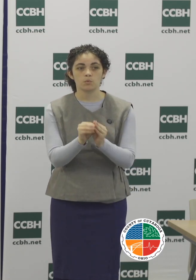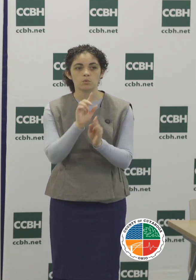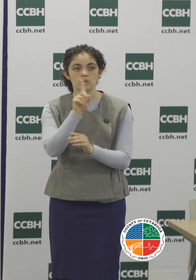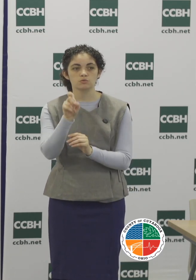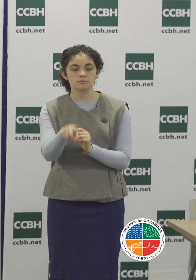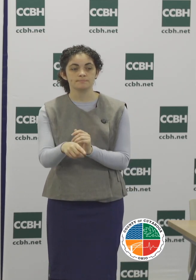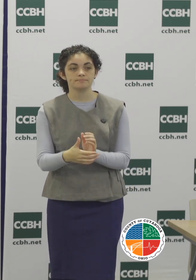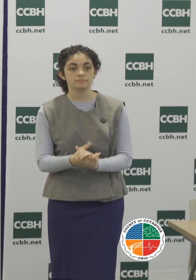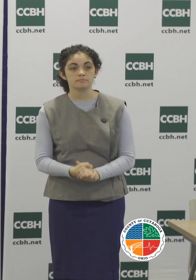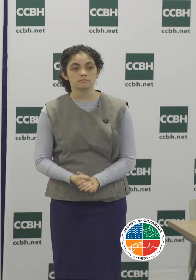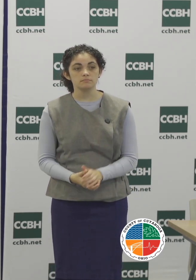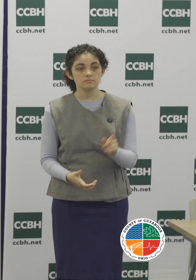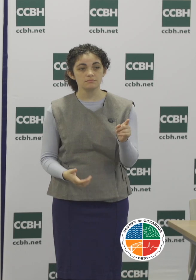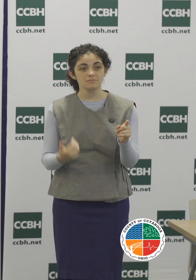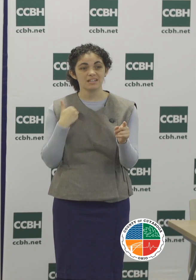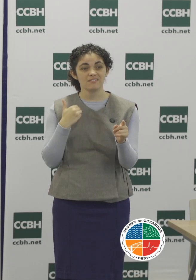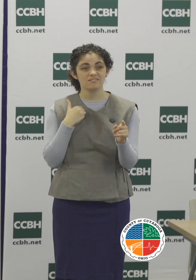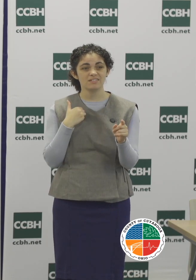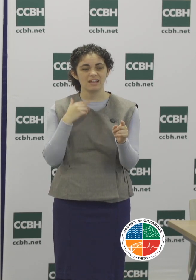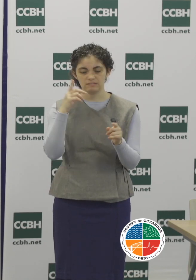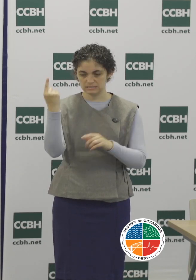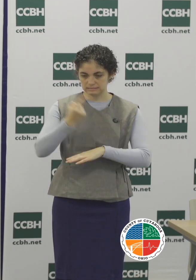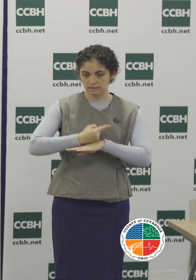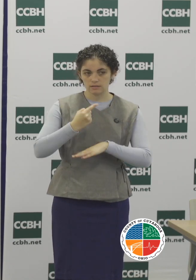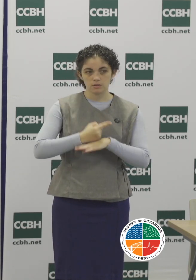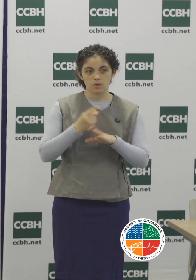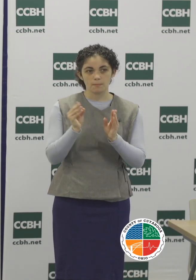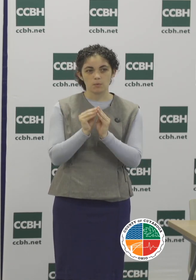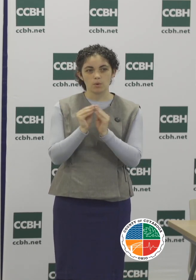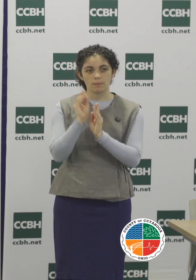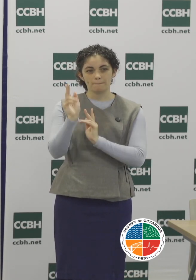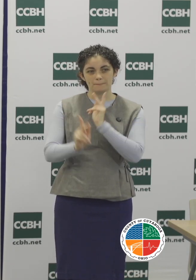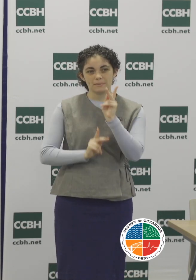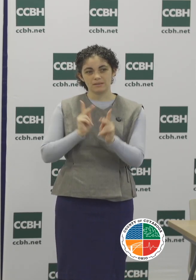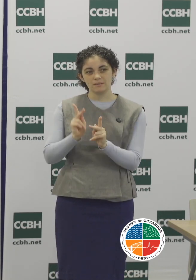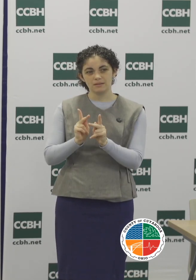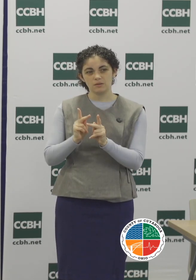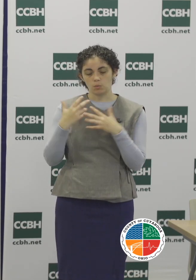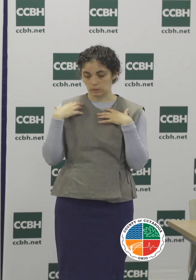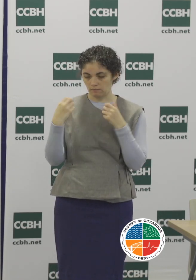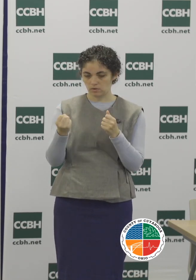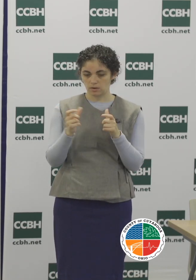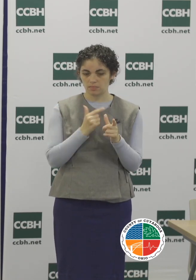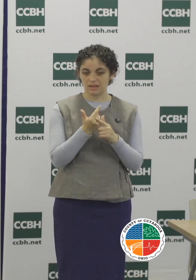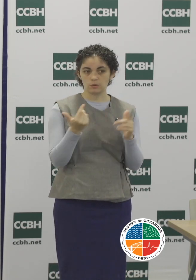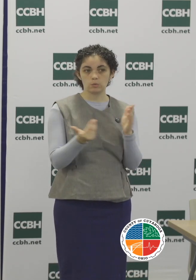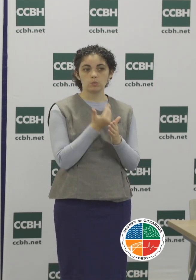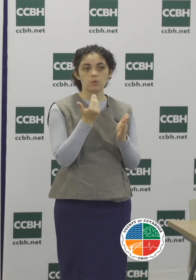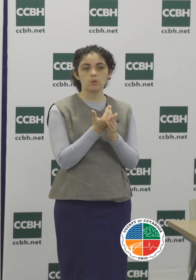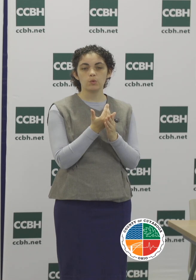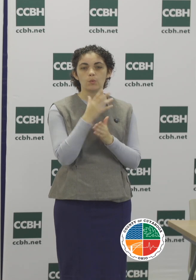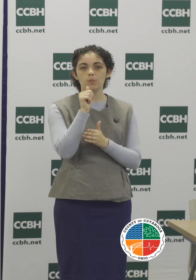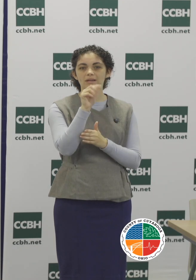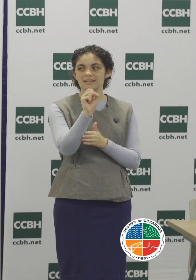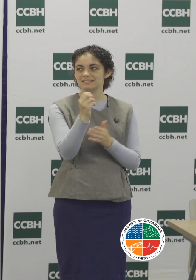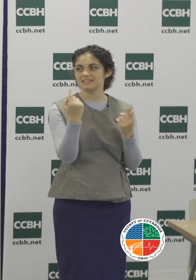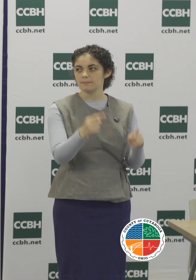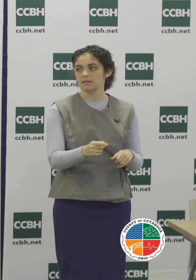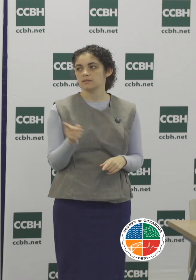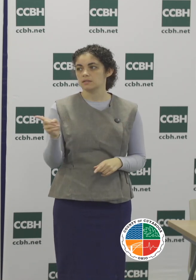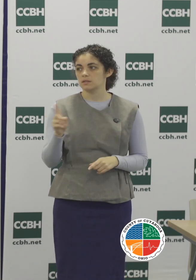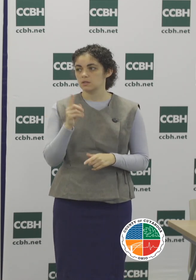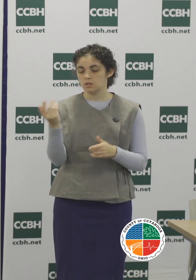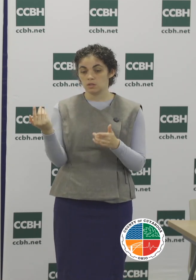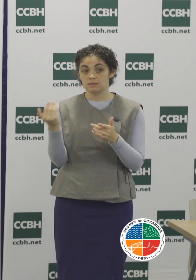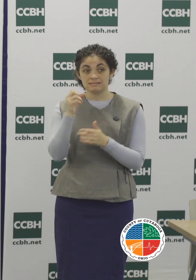questions? Have there been days where there have been more people recovered than new cases? So the